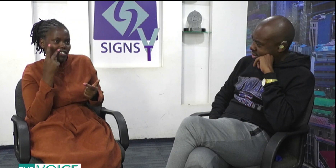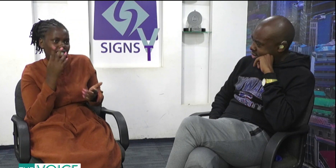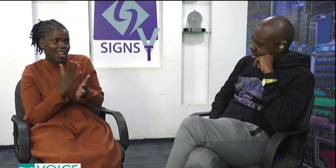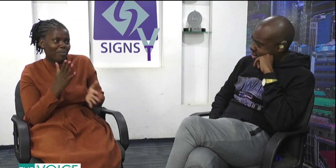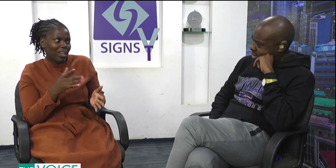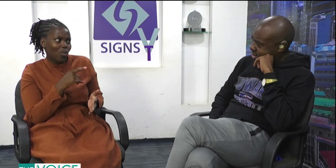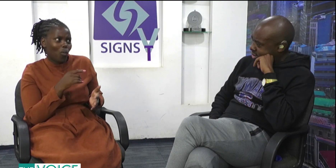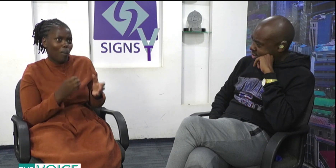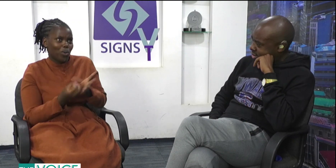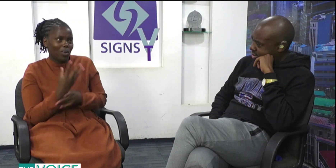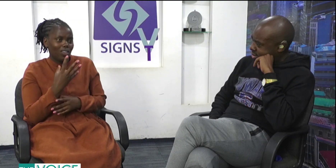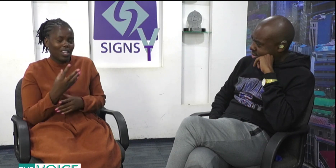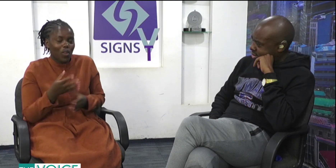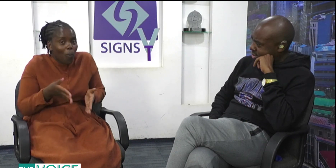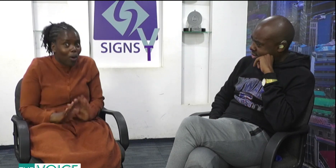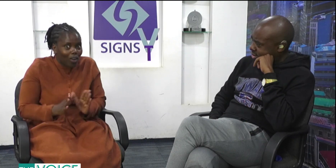Sometimes you see people do not understand you.